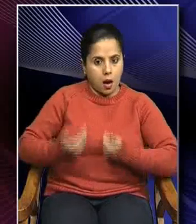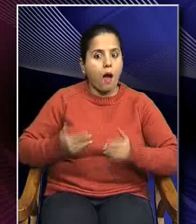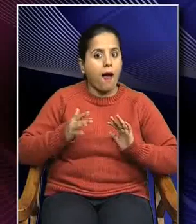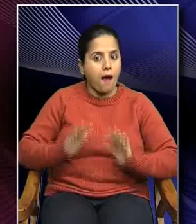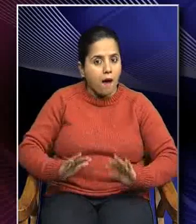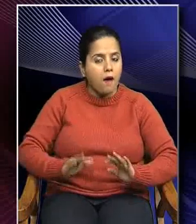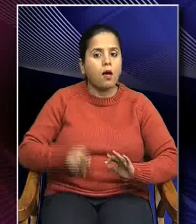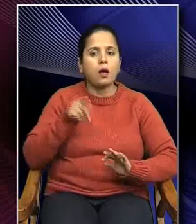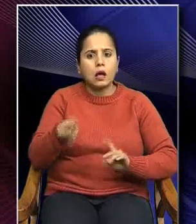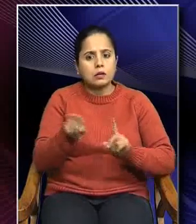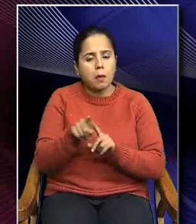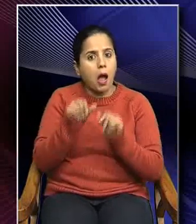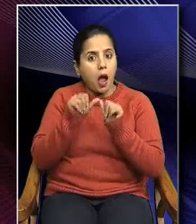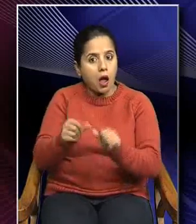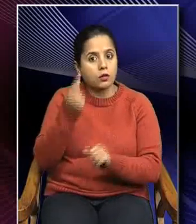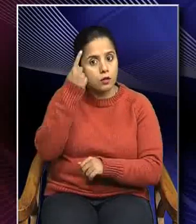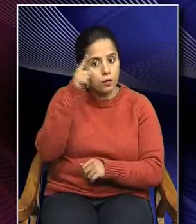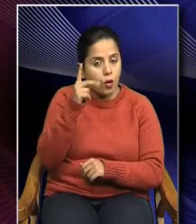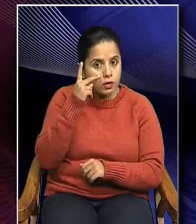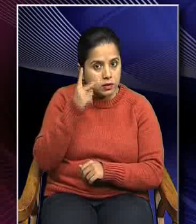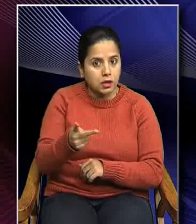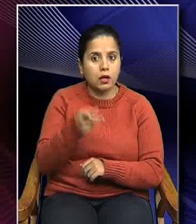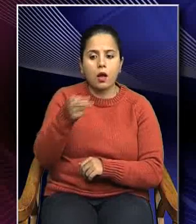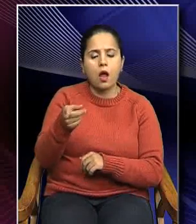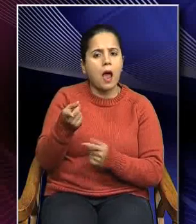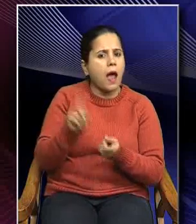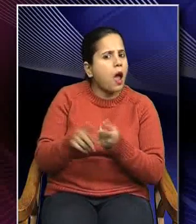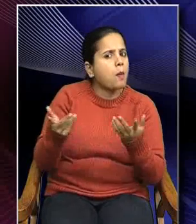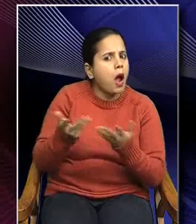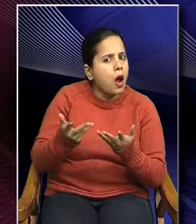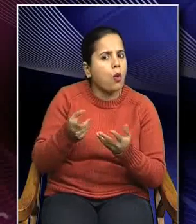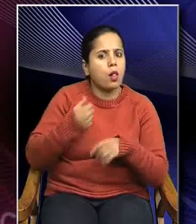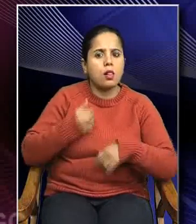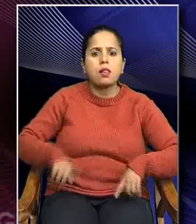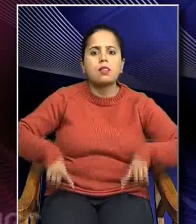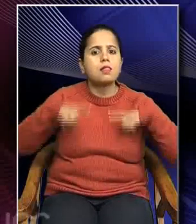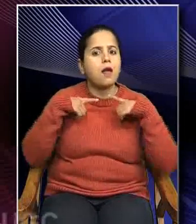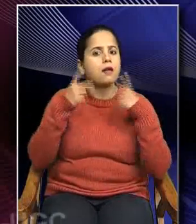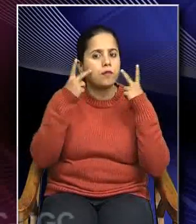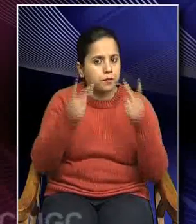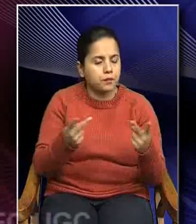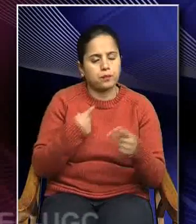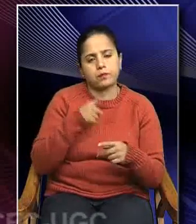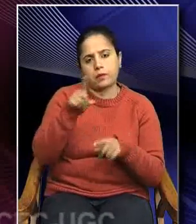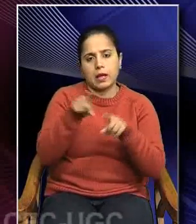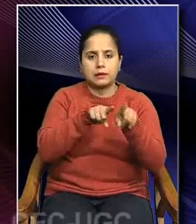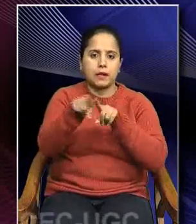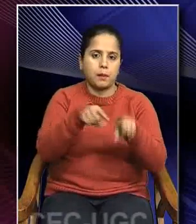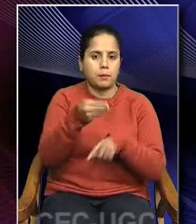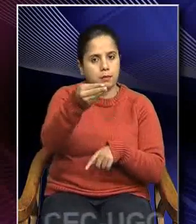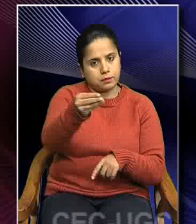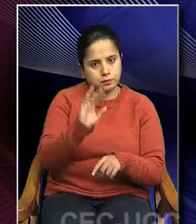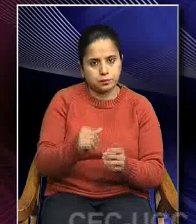to account for things the way they happened in our life. I'll just give you one example that